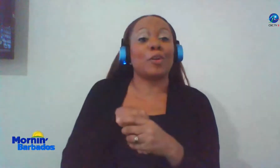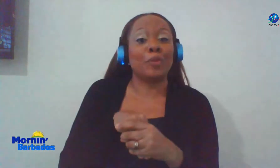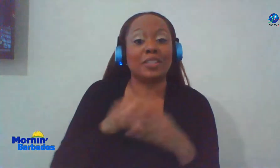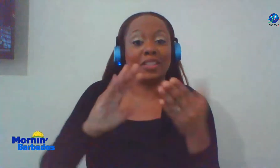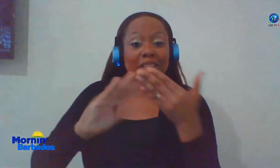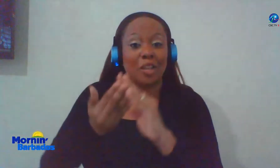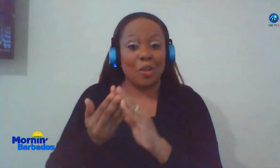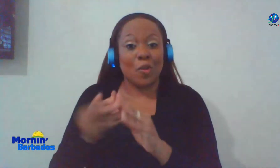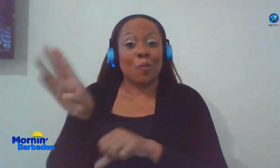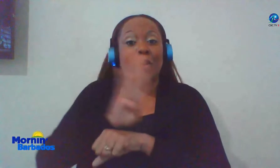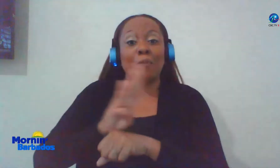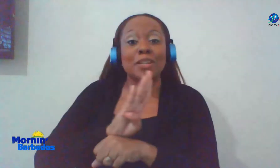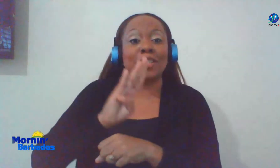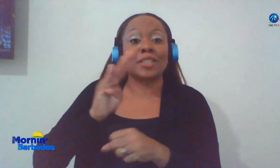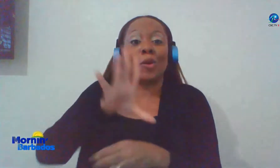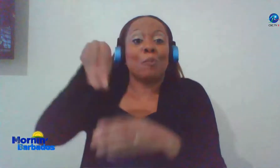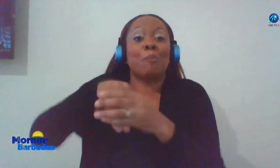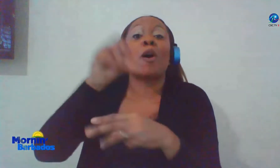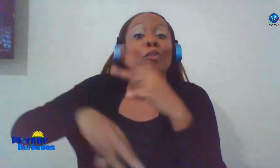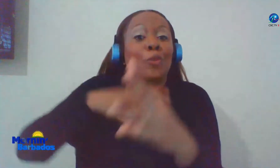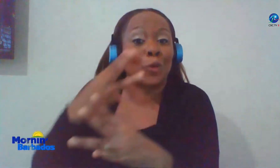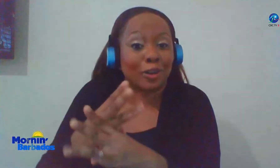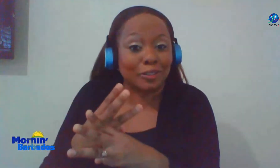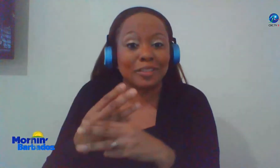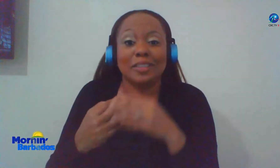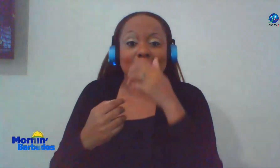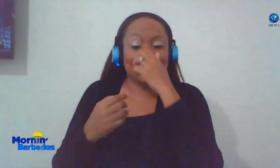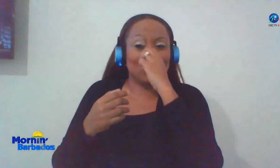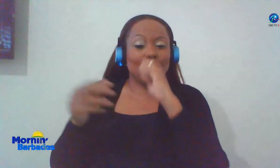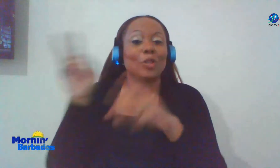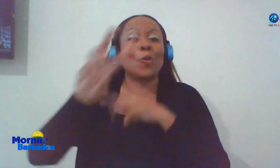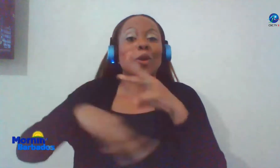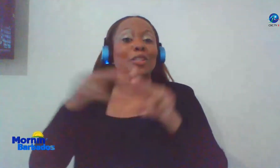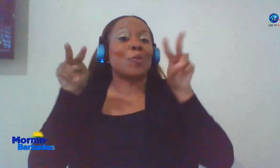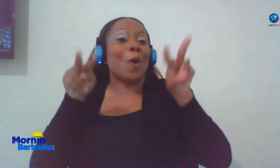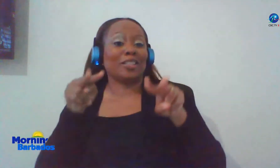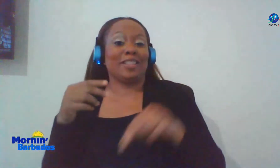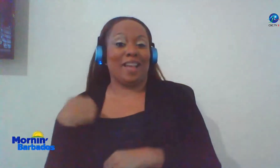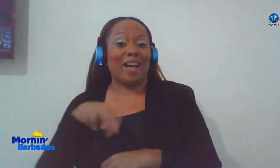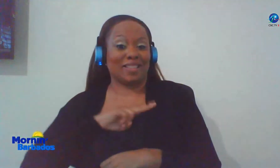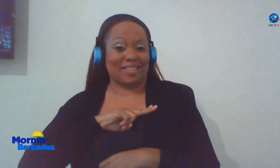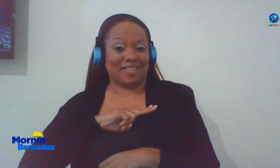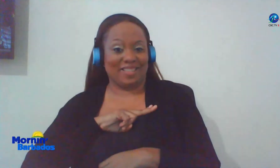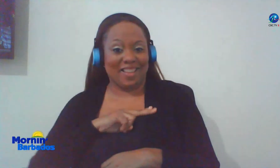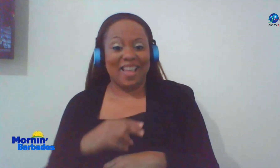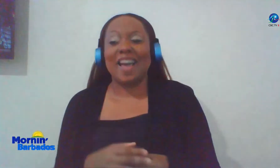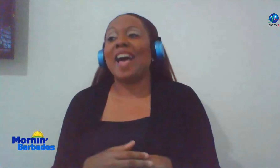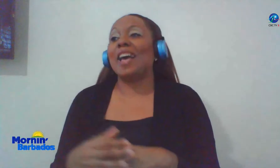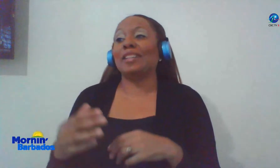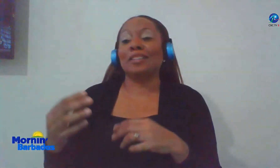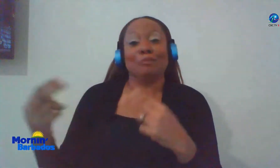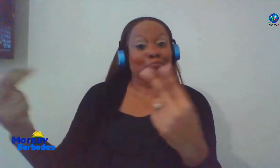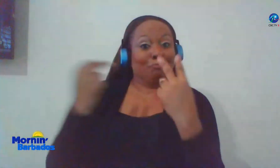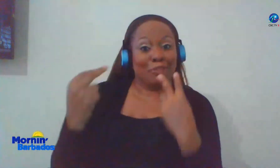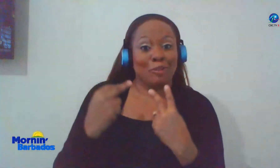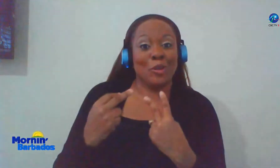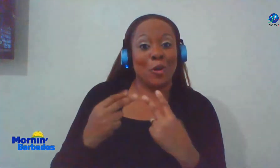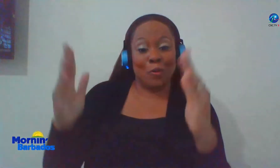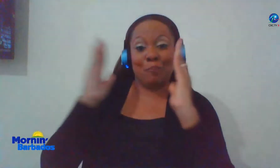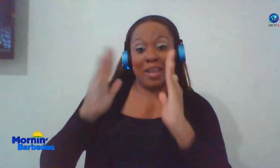are part of a community. Barbados is part of the world. So the world is watching us. Yes.